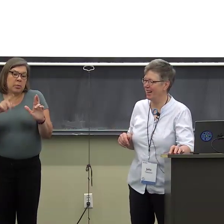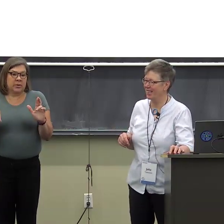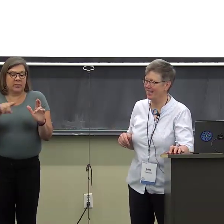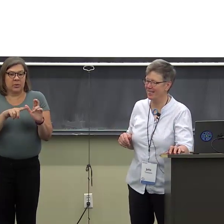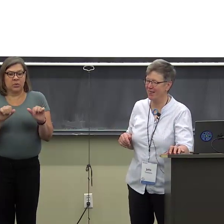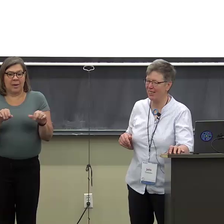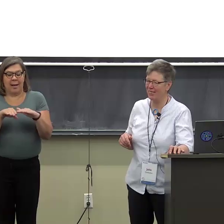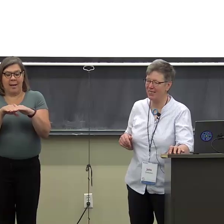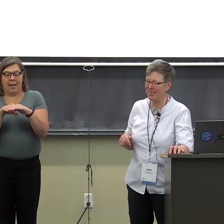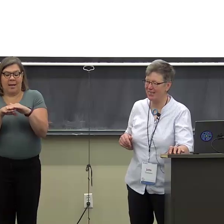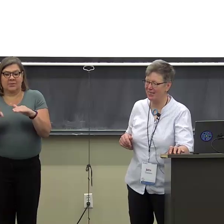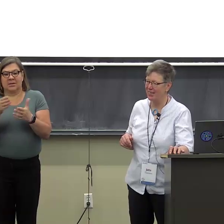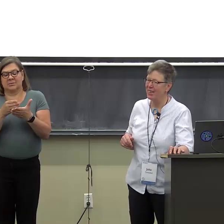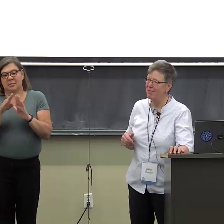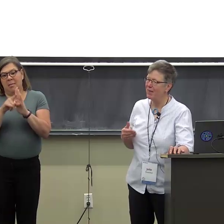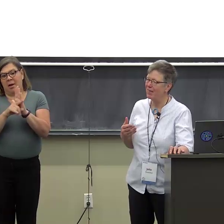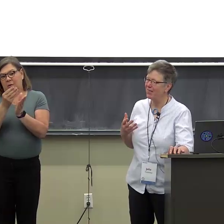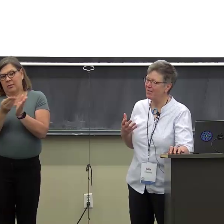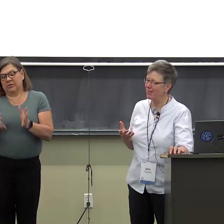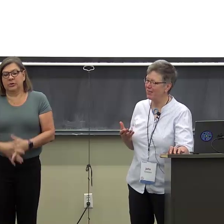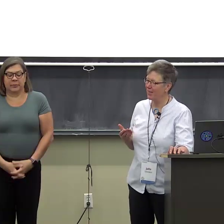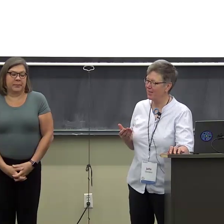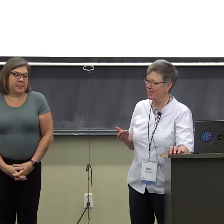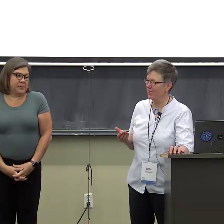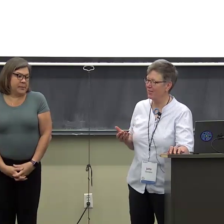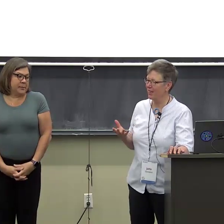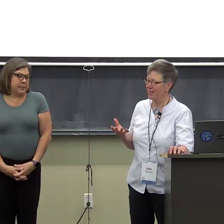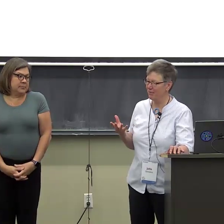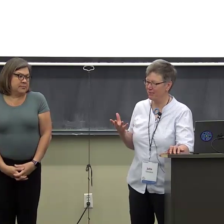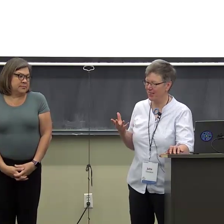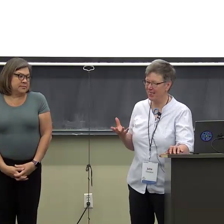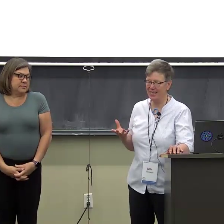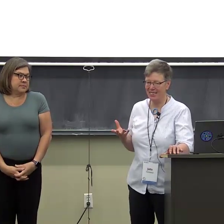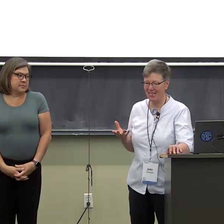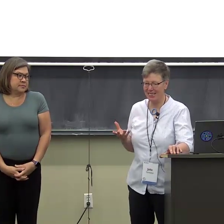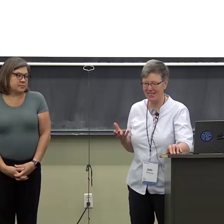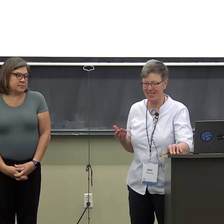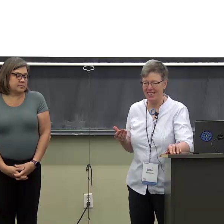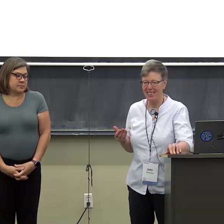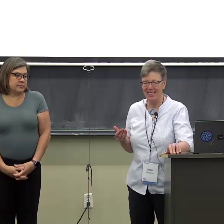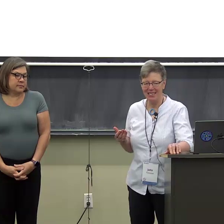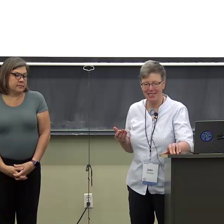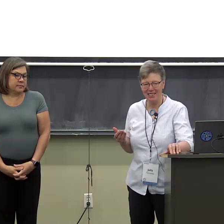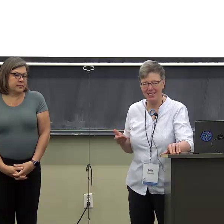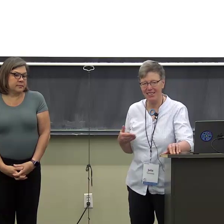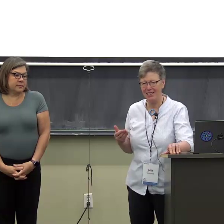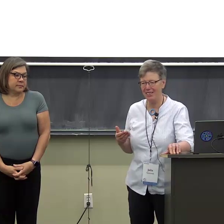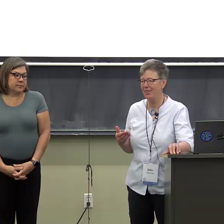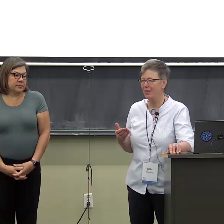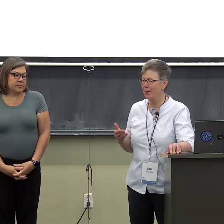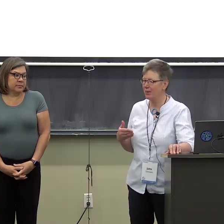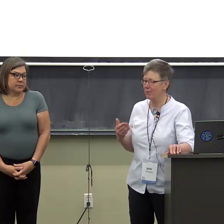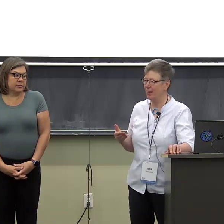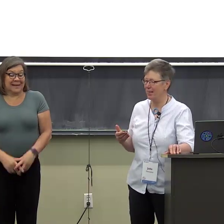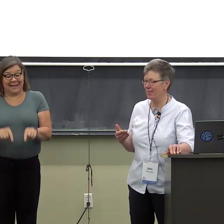of you can access the background material. But what we want to do in this session is